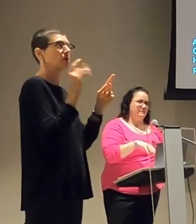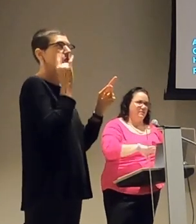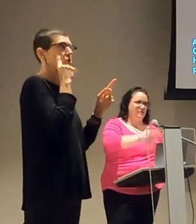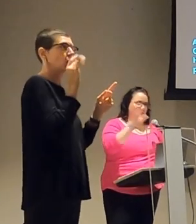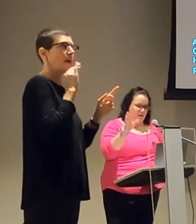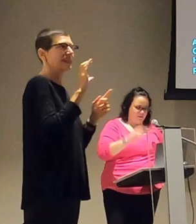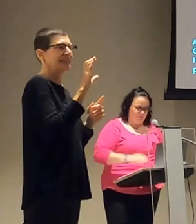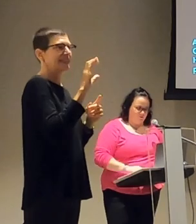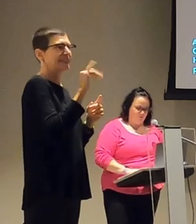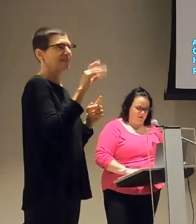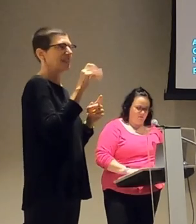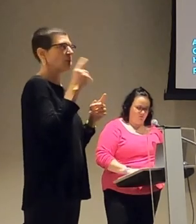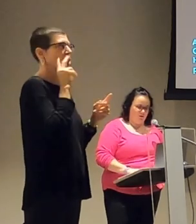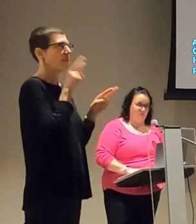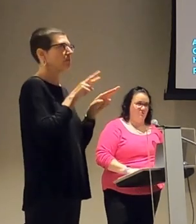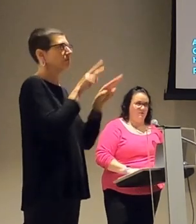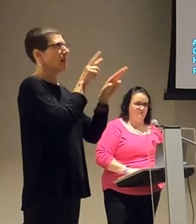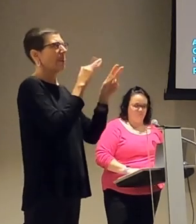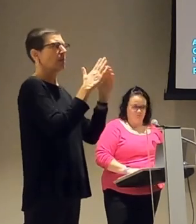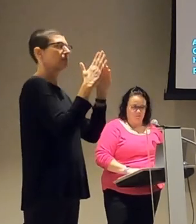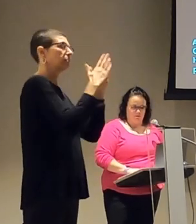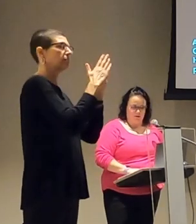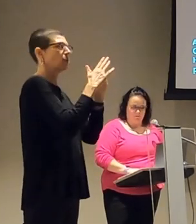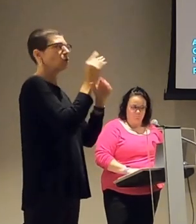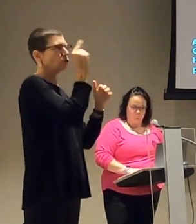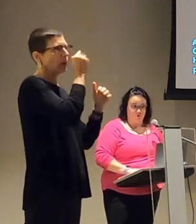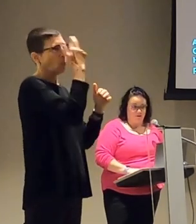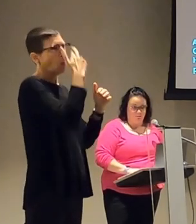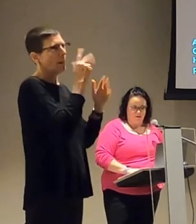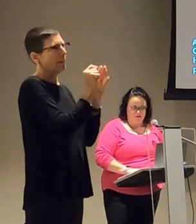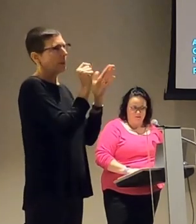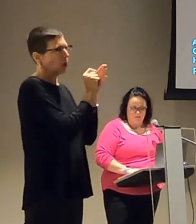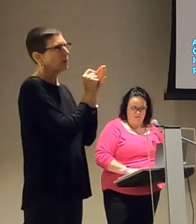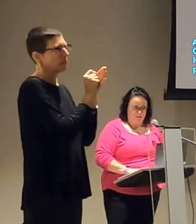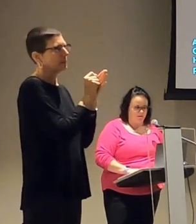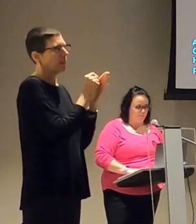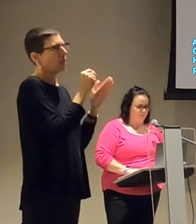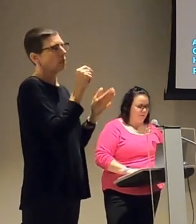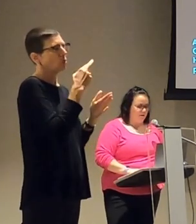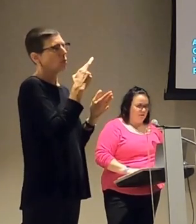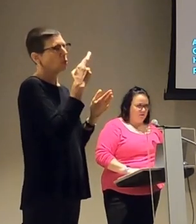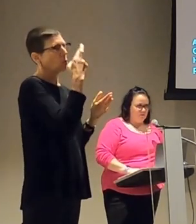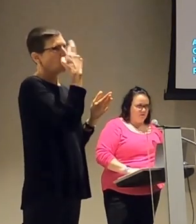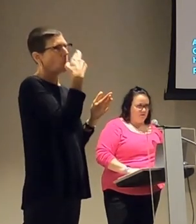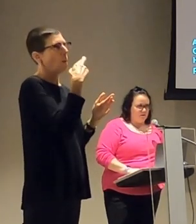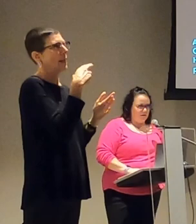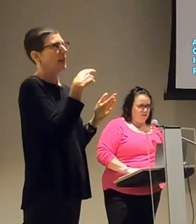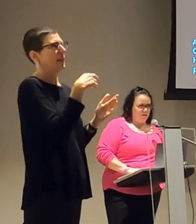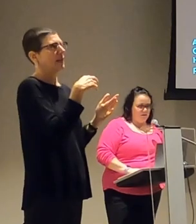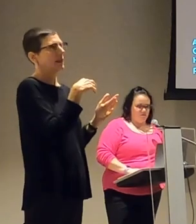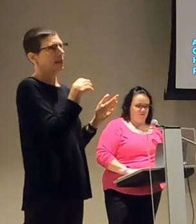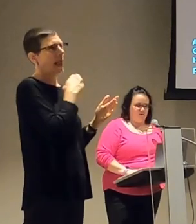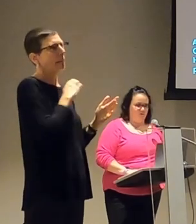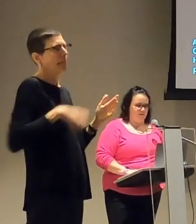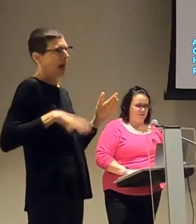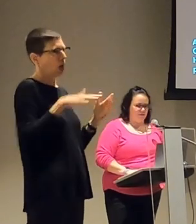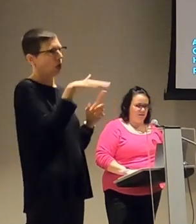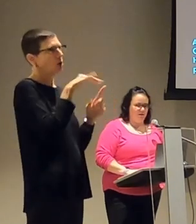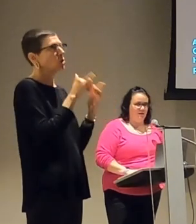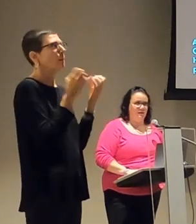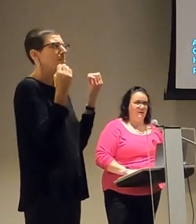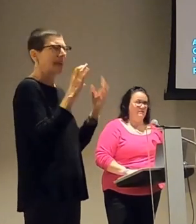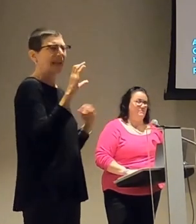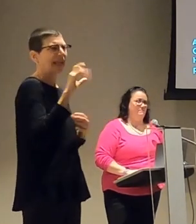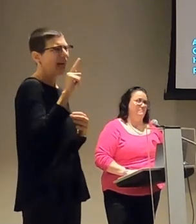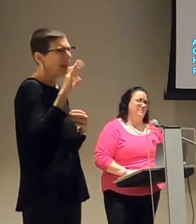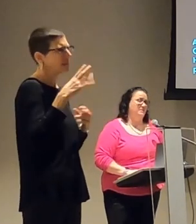of civilization as the Roman, Greek and Roman period, Roman Empire specifically. So there's a lot of classical references